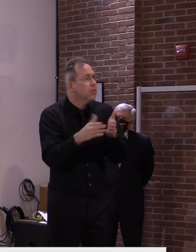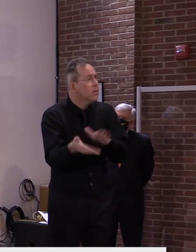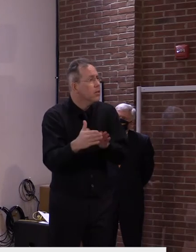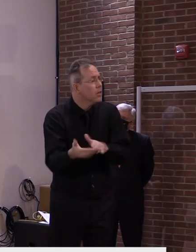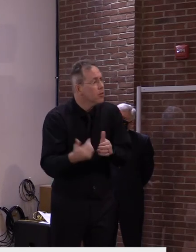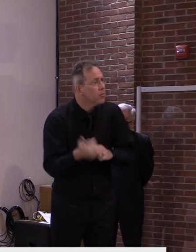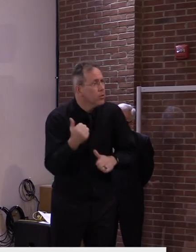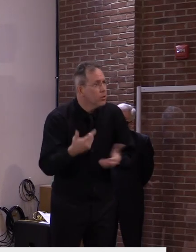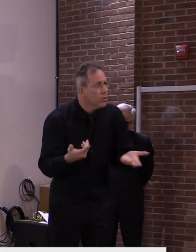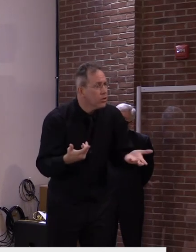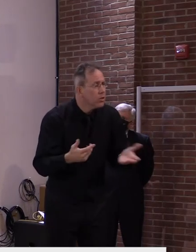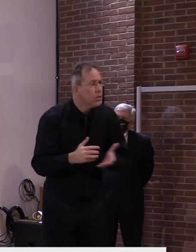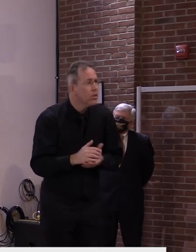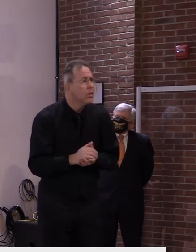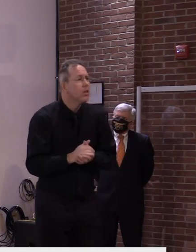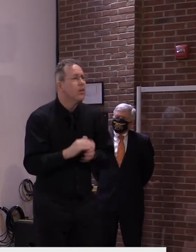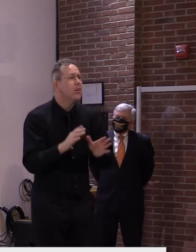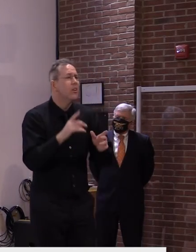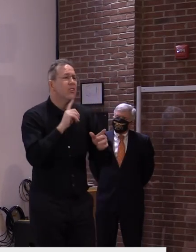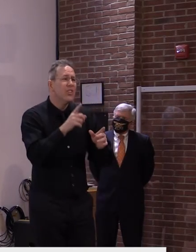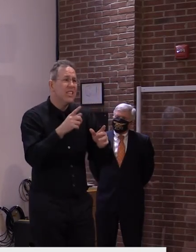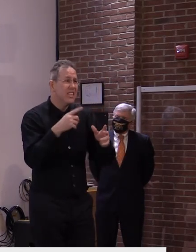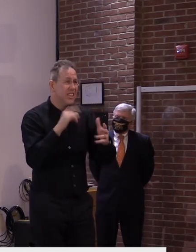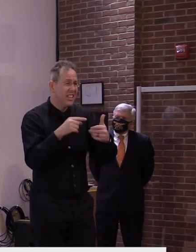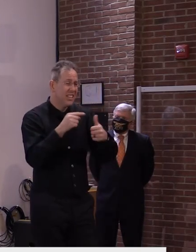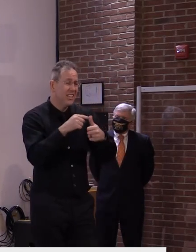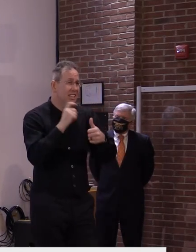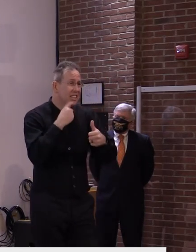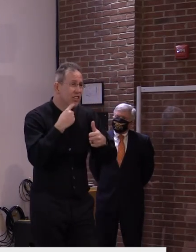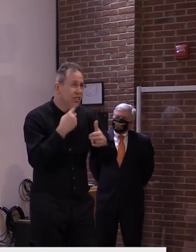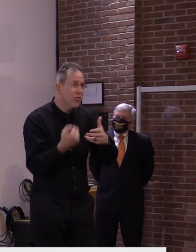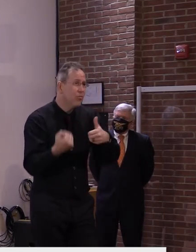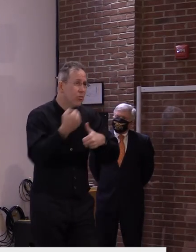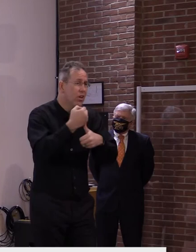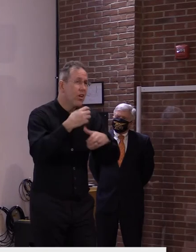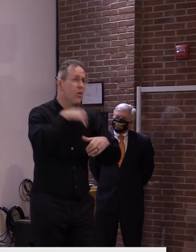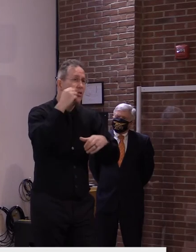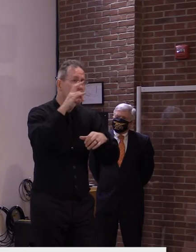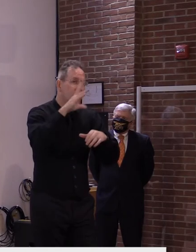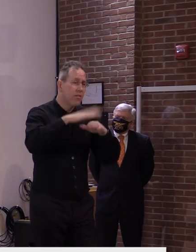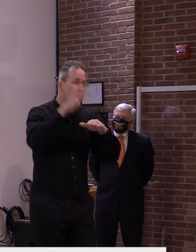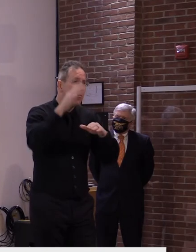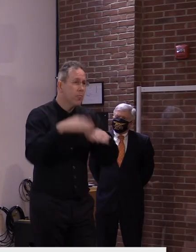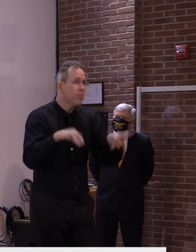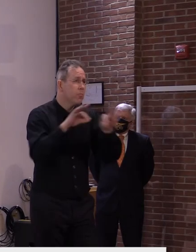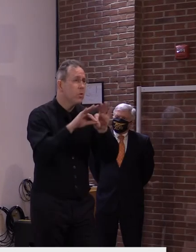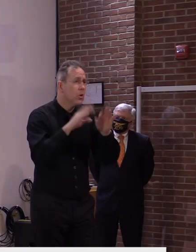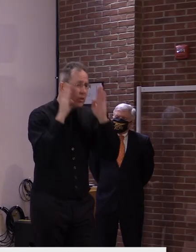is significant for that population. It does not mean by any means